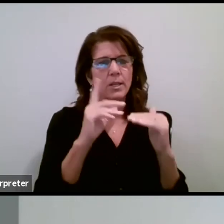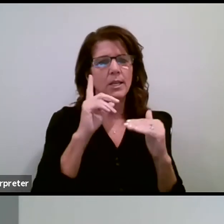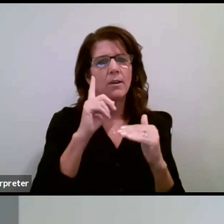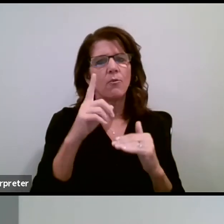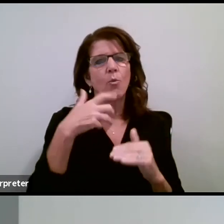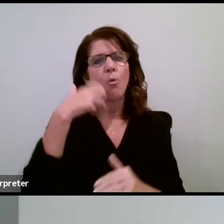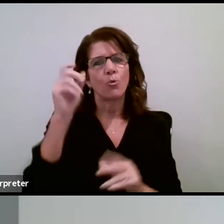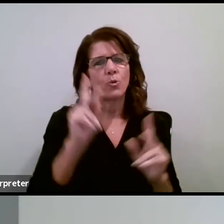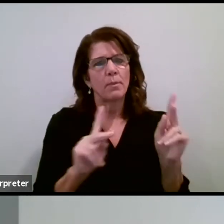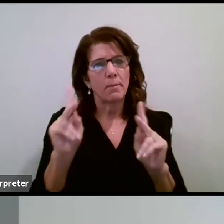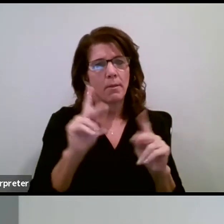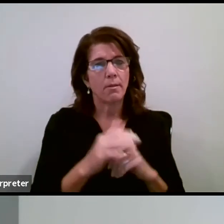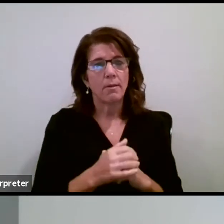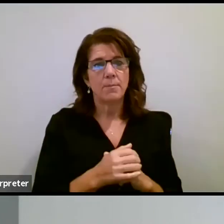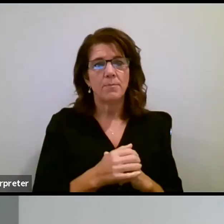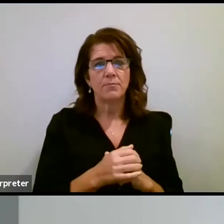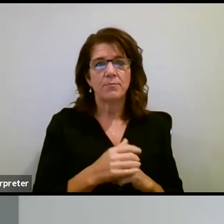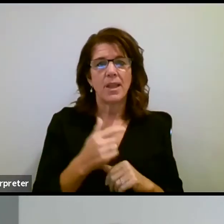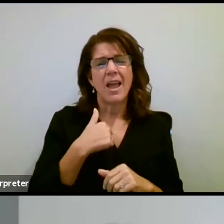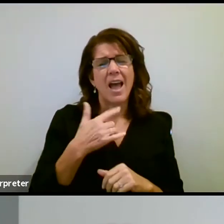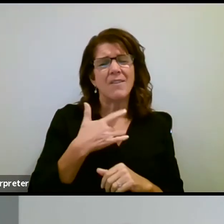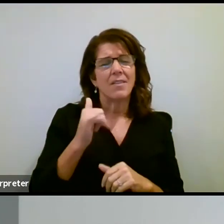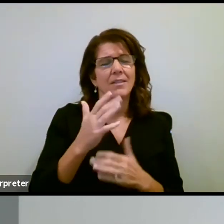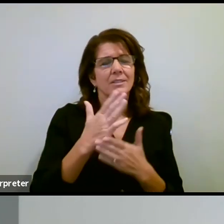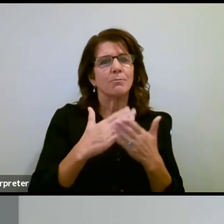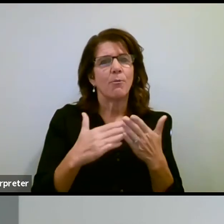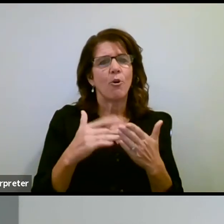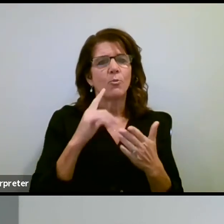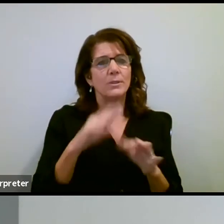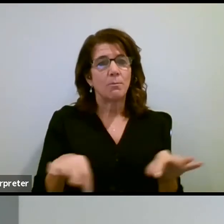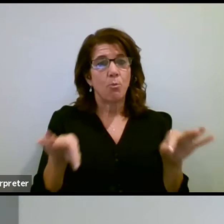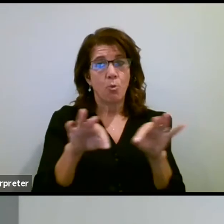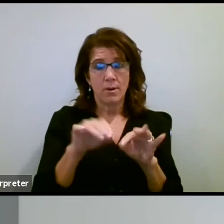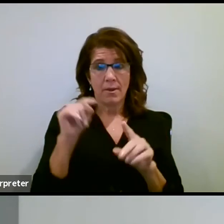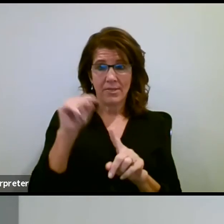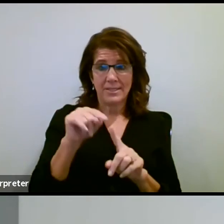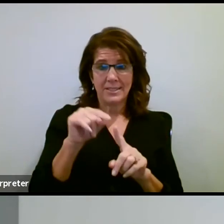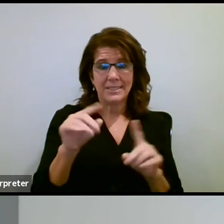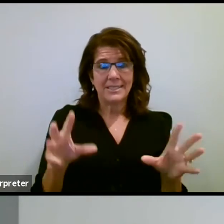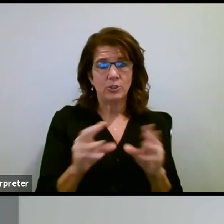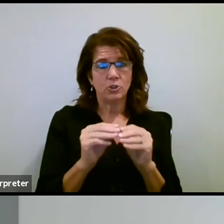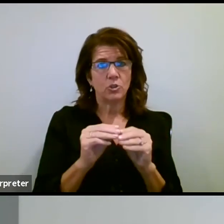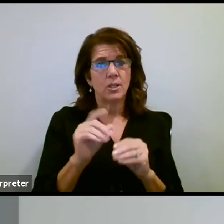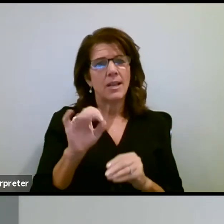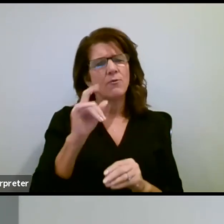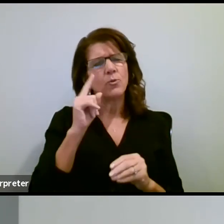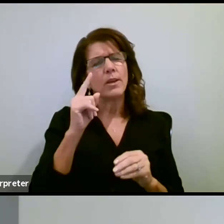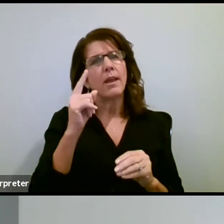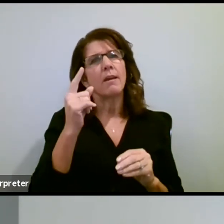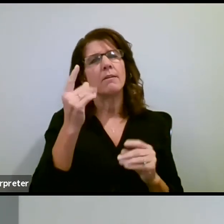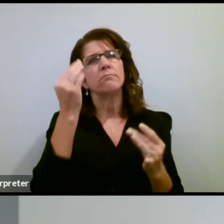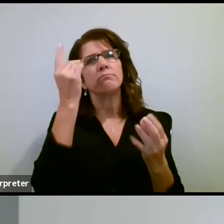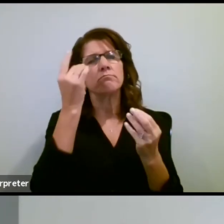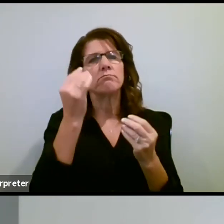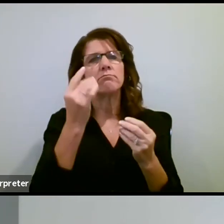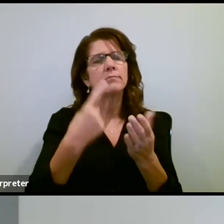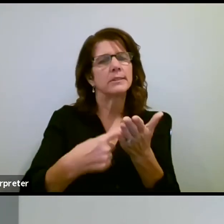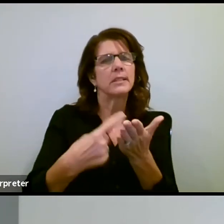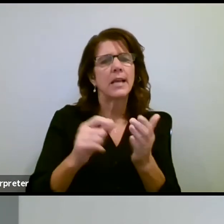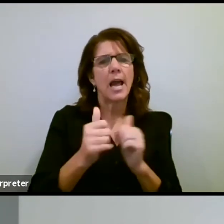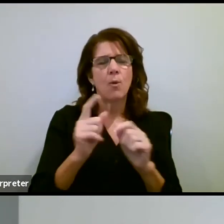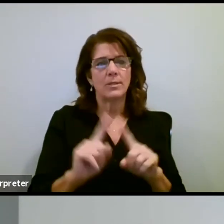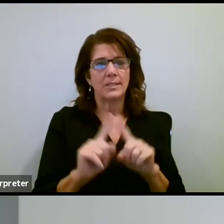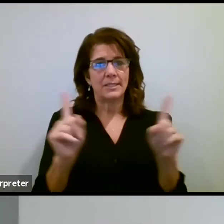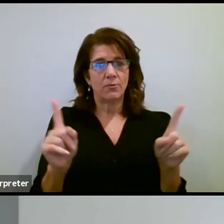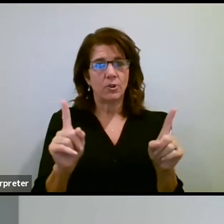And in your answer, and I feel this is part of what's important about this particular session, is if you could reflect on how these are different